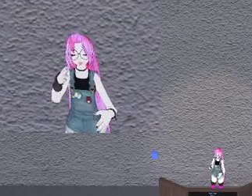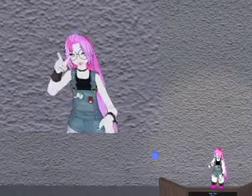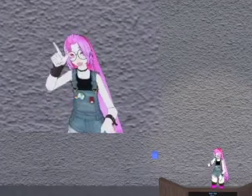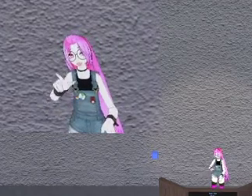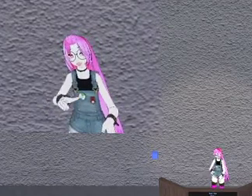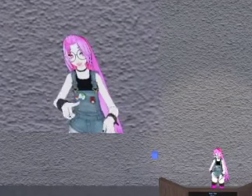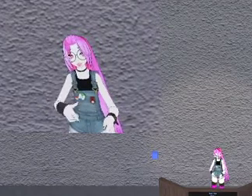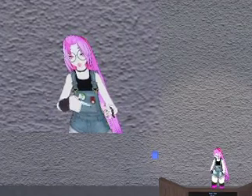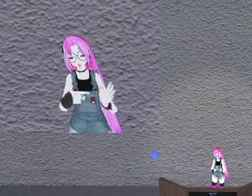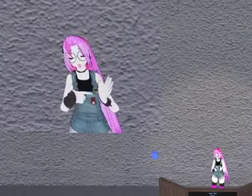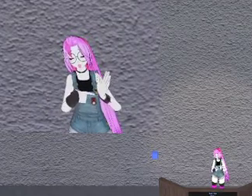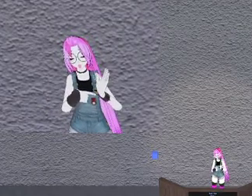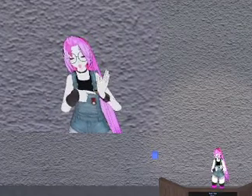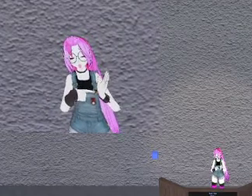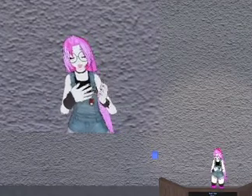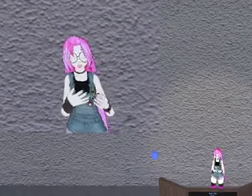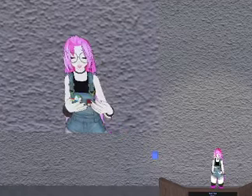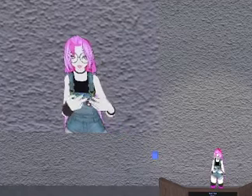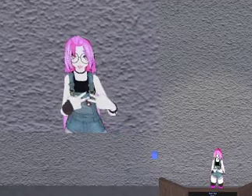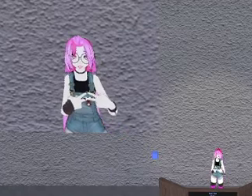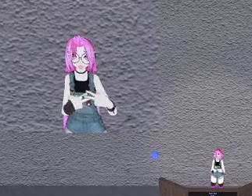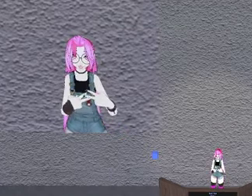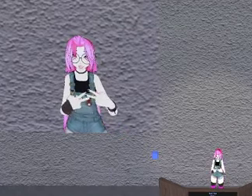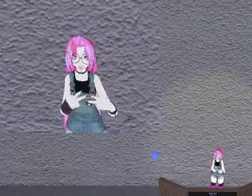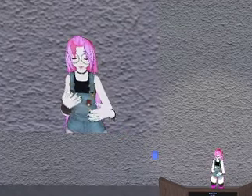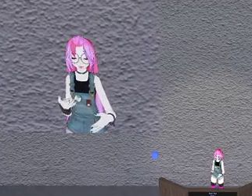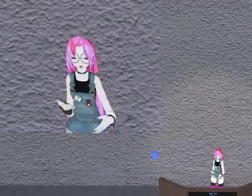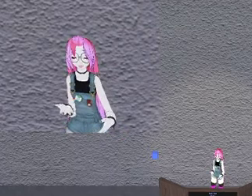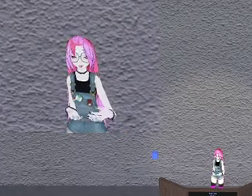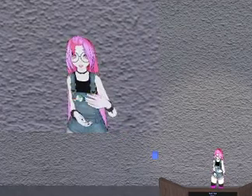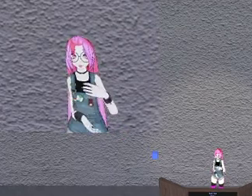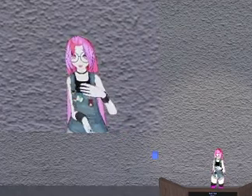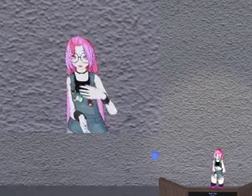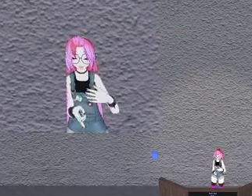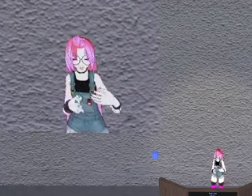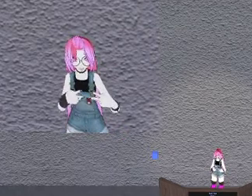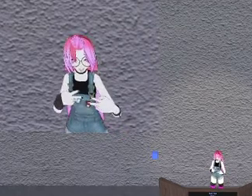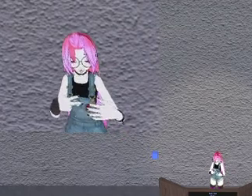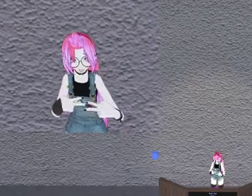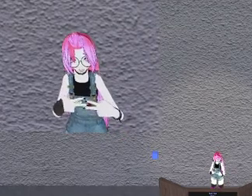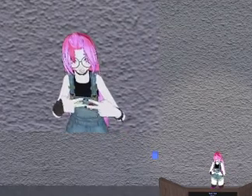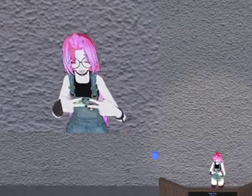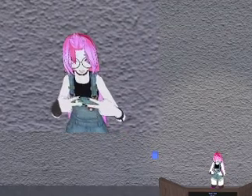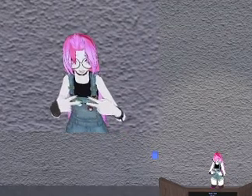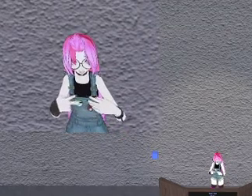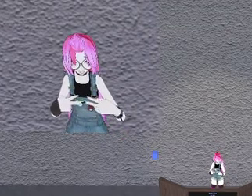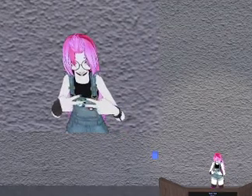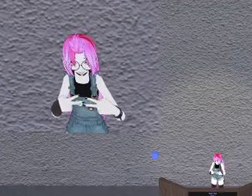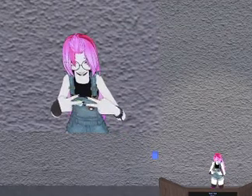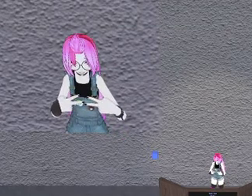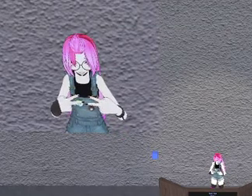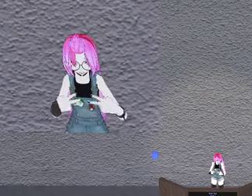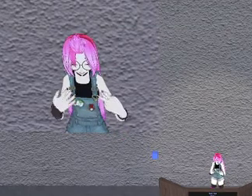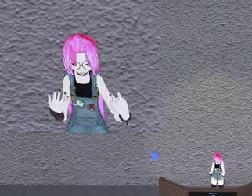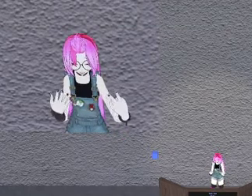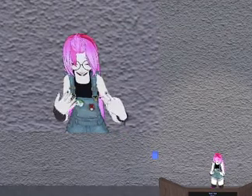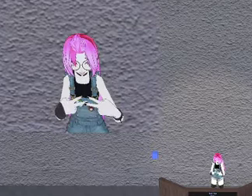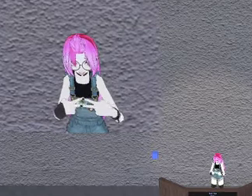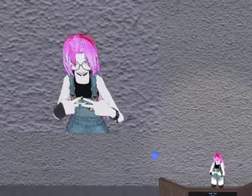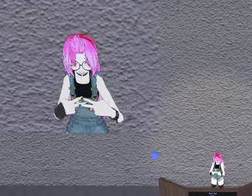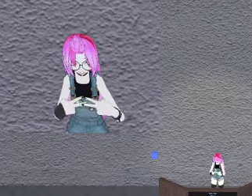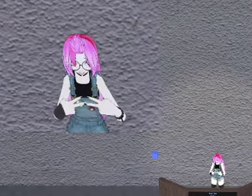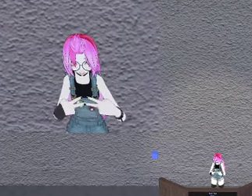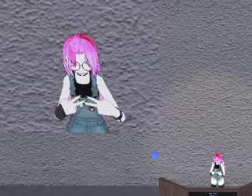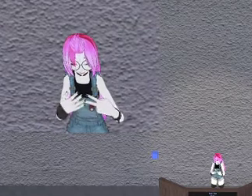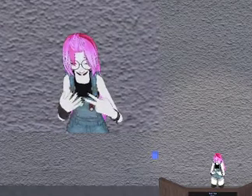say like low, like in point. You don't always have to say battery. It's kind of an understood thing. But yeah, the sign for battery is just like that. Kind of